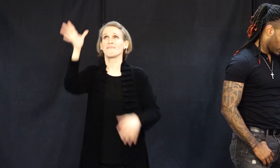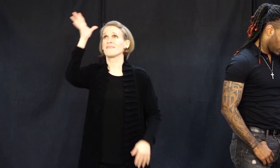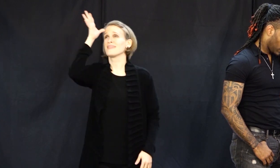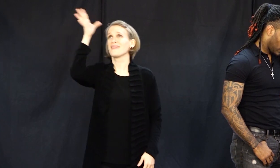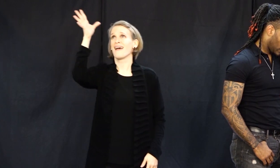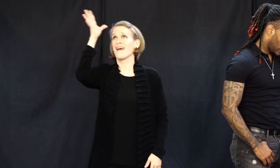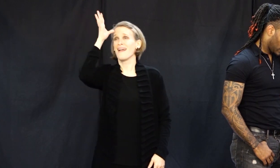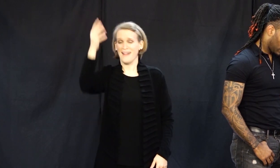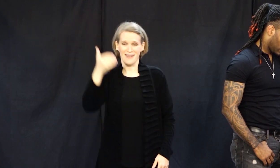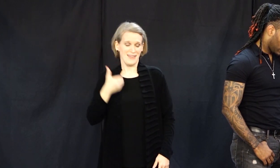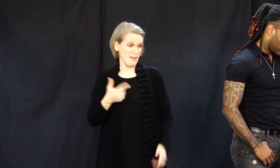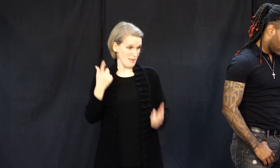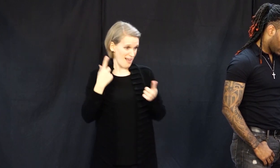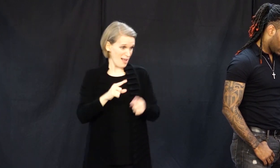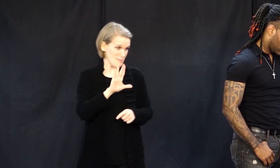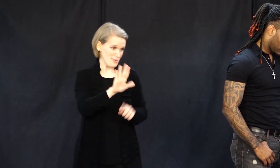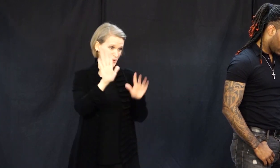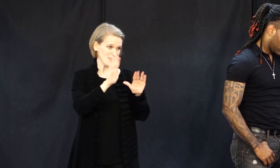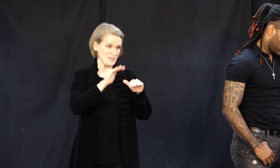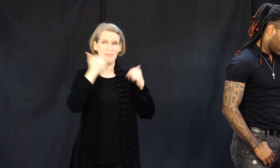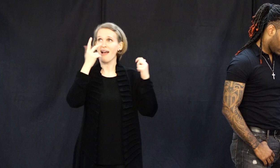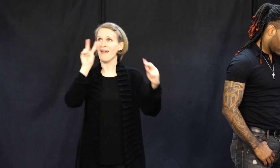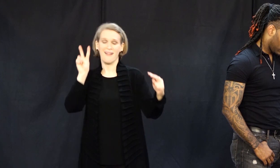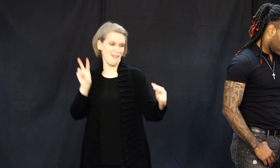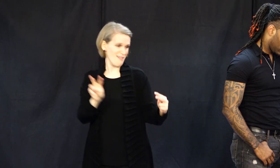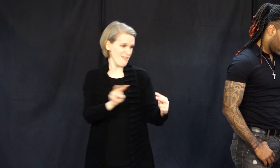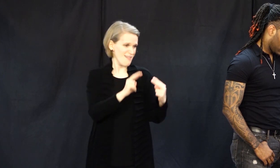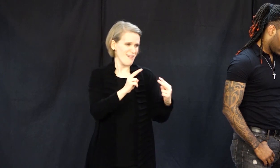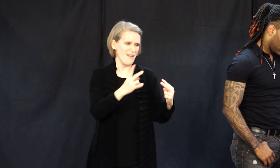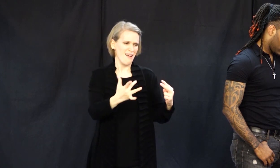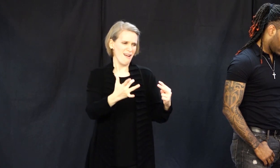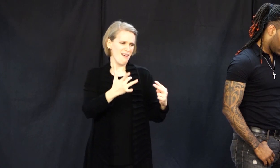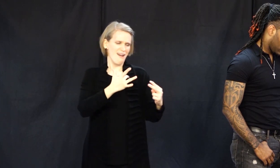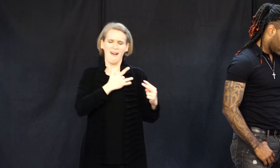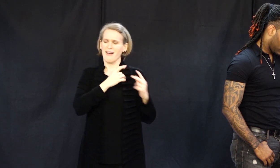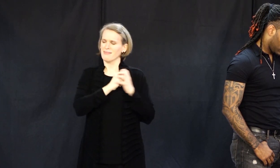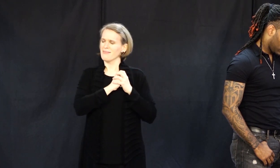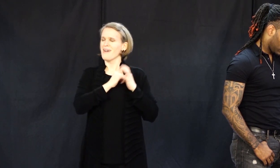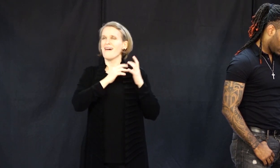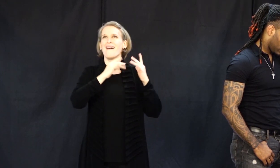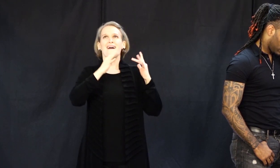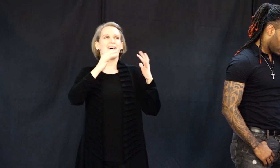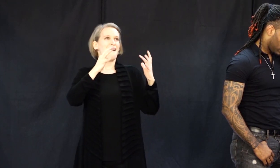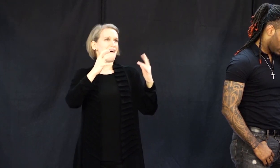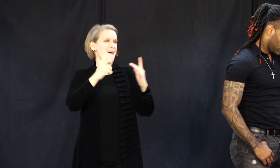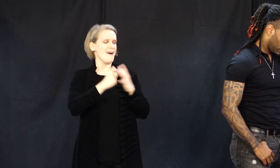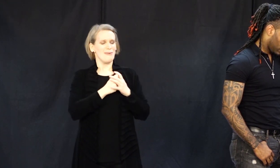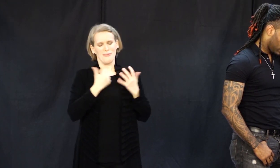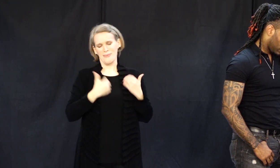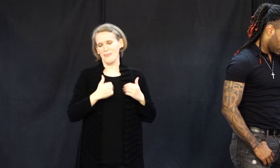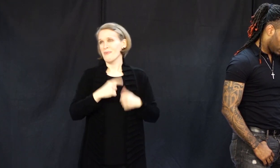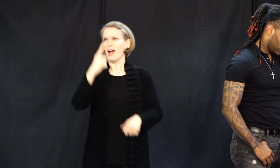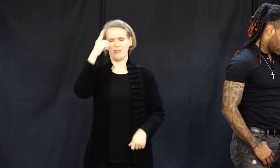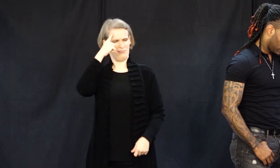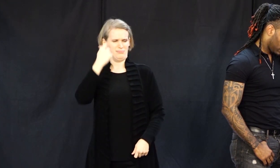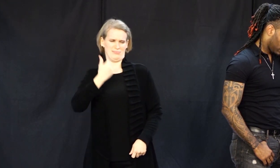style. When you smile, you knock me out, I fall apart, and I thought I was